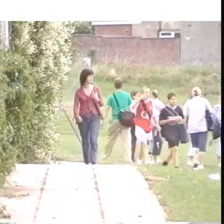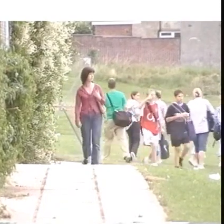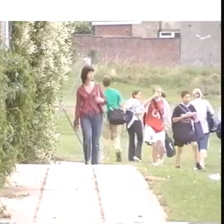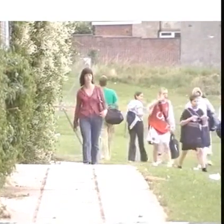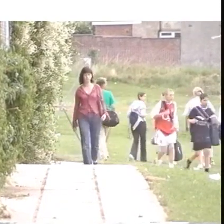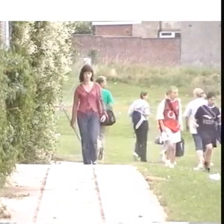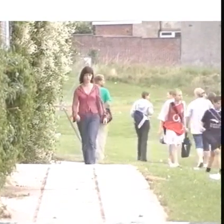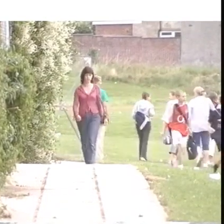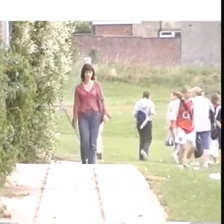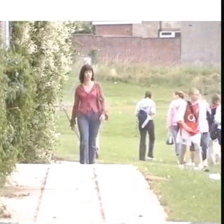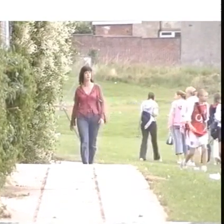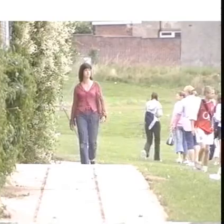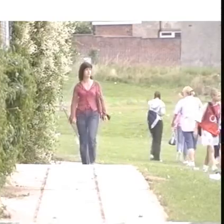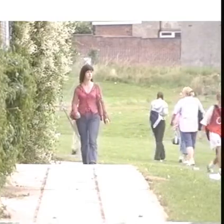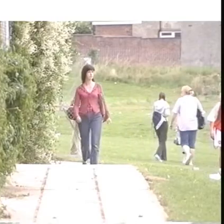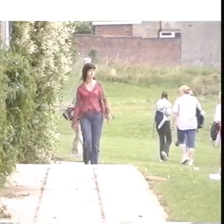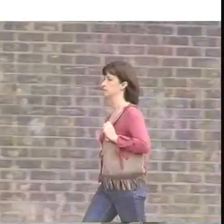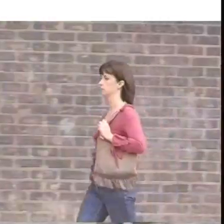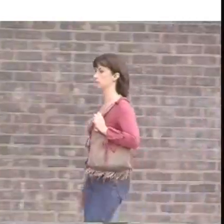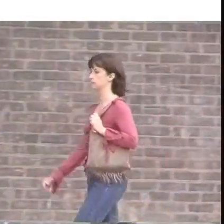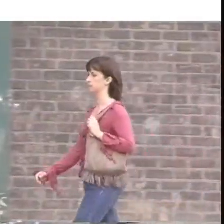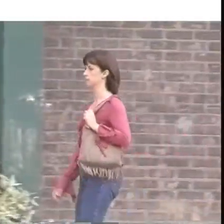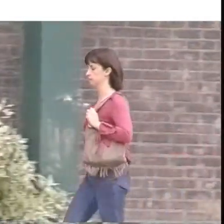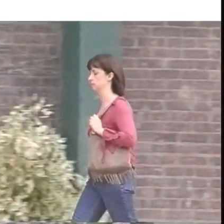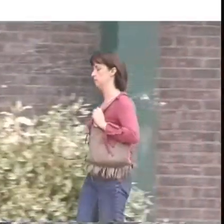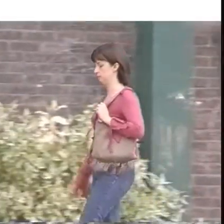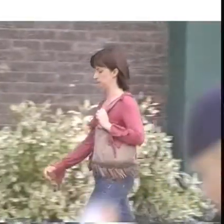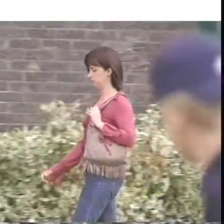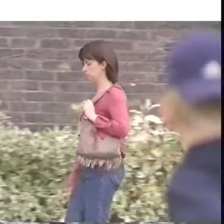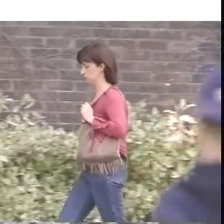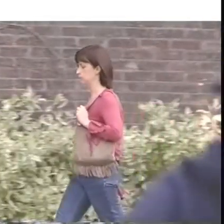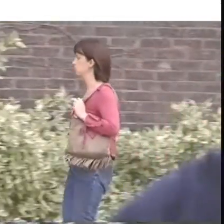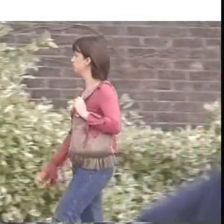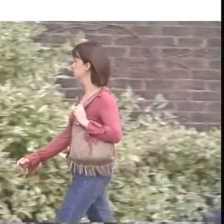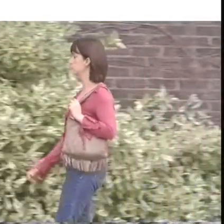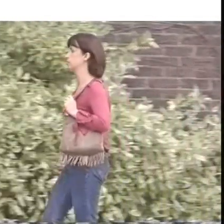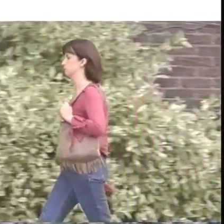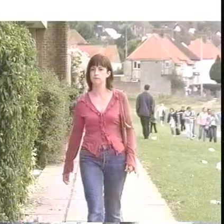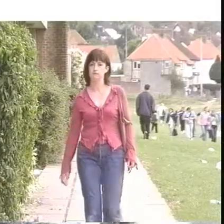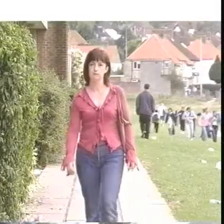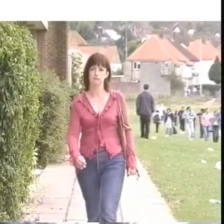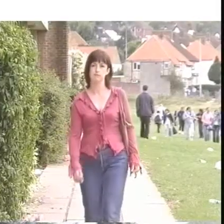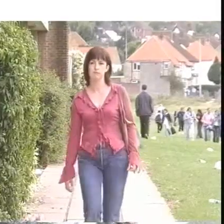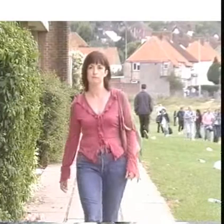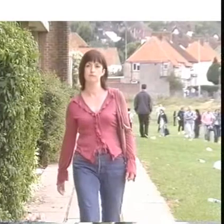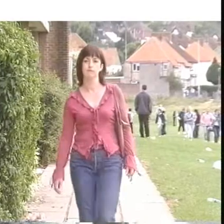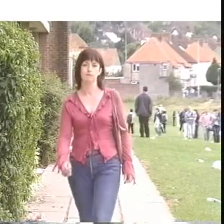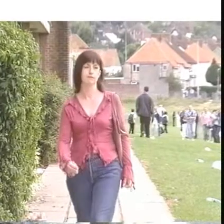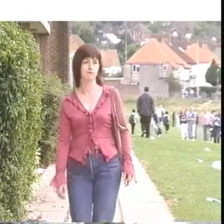of mothers over the country and in America that I've spoken to, everybody has just said it's been a blessing. Having that window into their